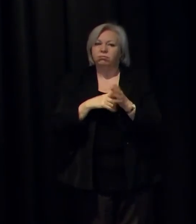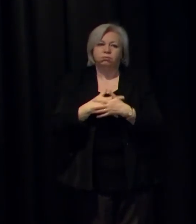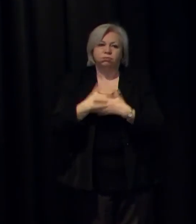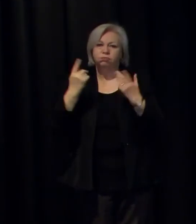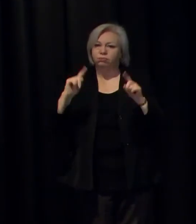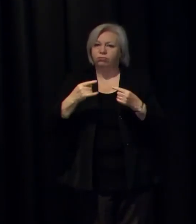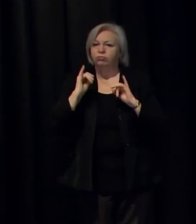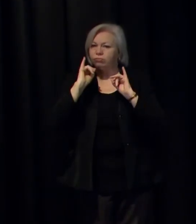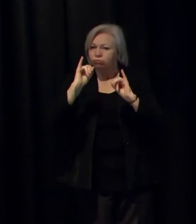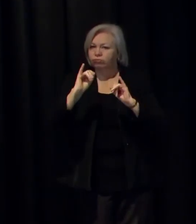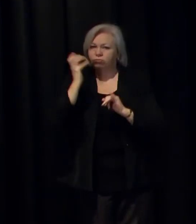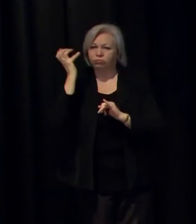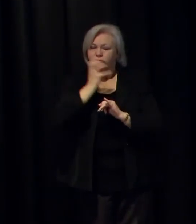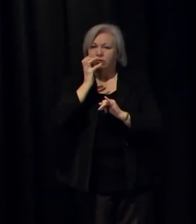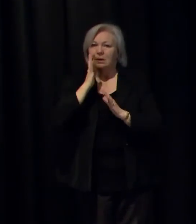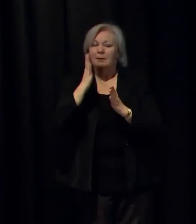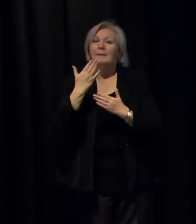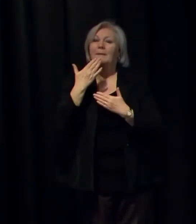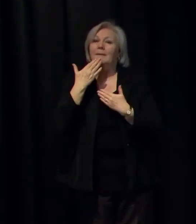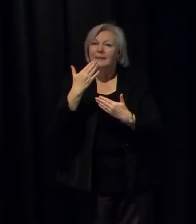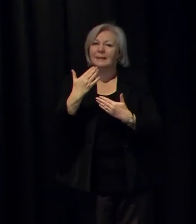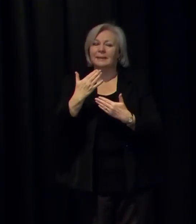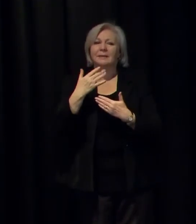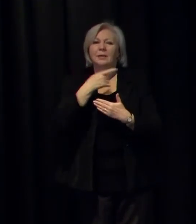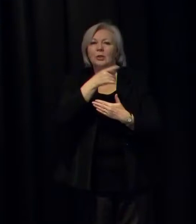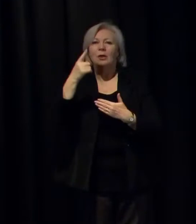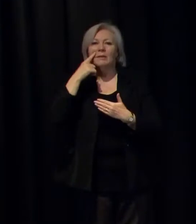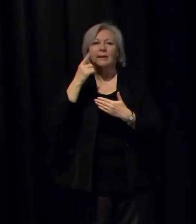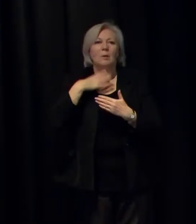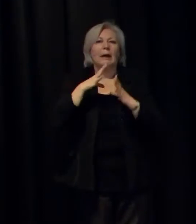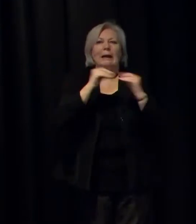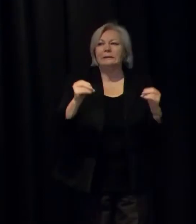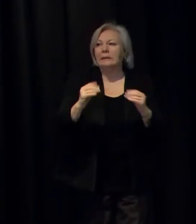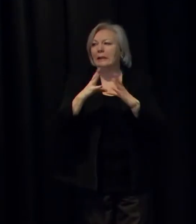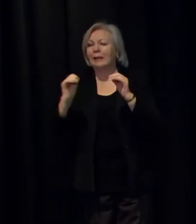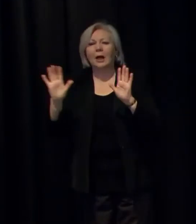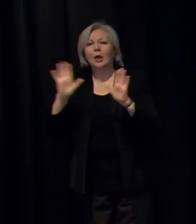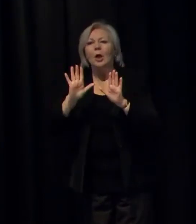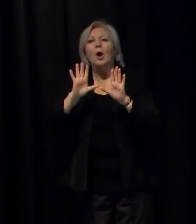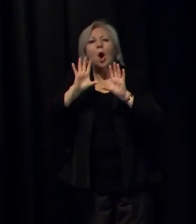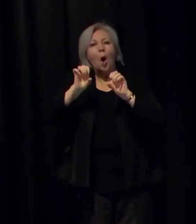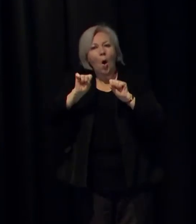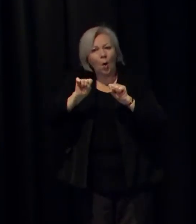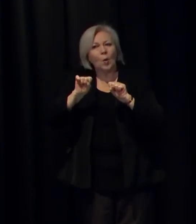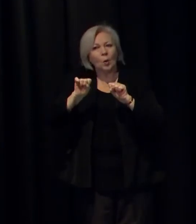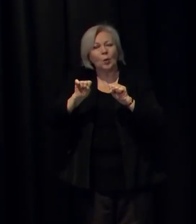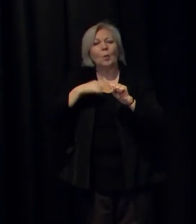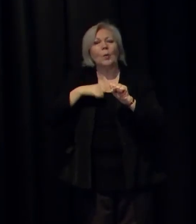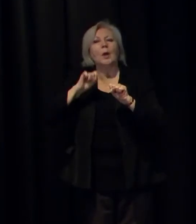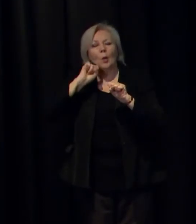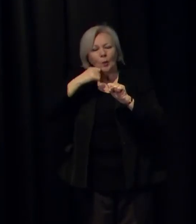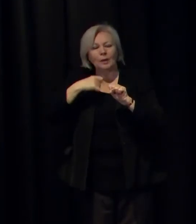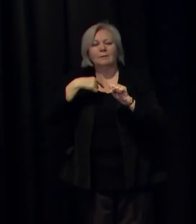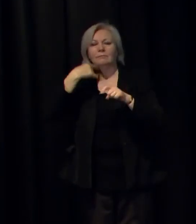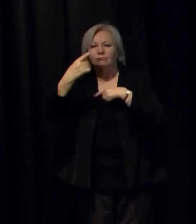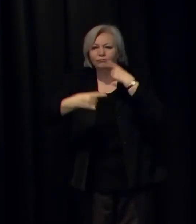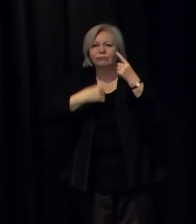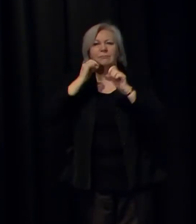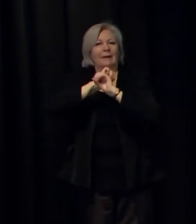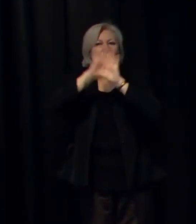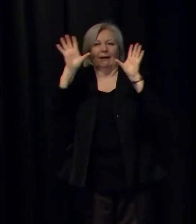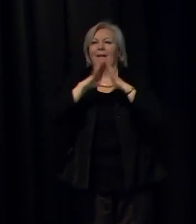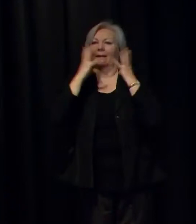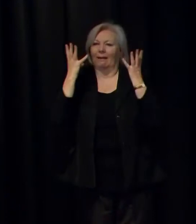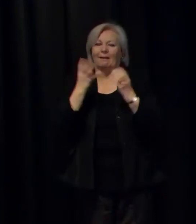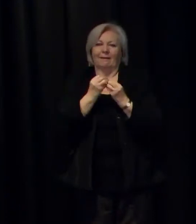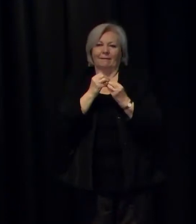but please don't be cancelling any events just a little bit longer, and we'll be able to give you the clarity that you need